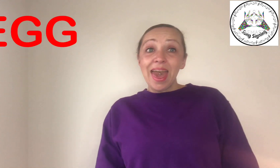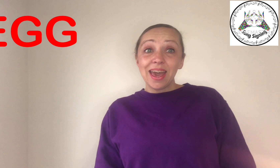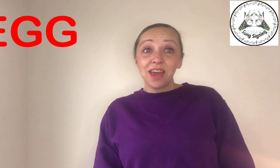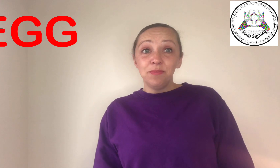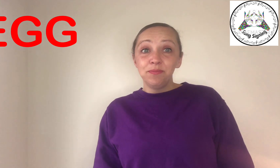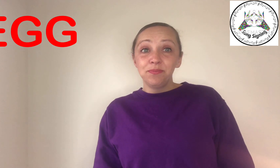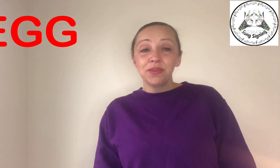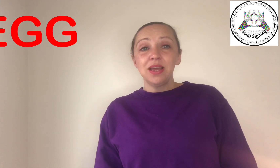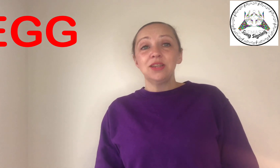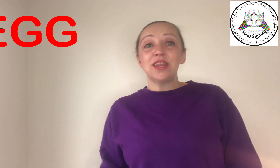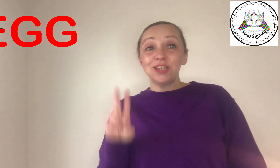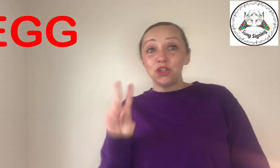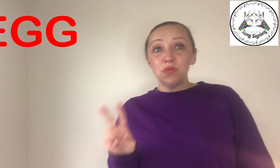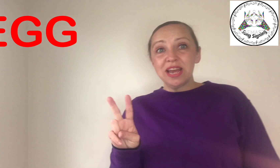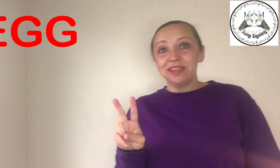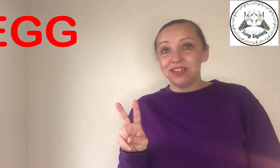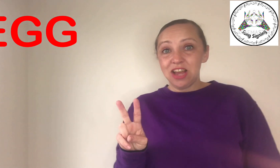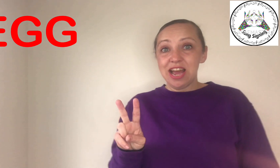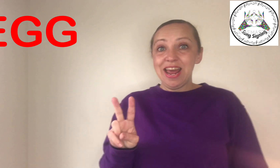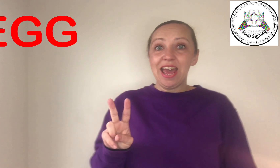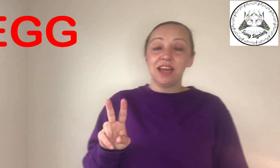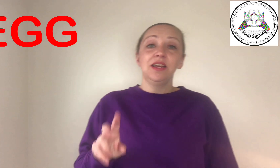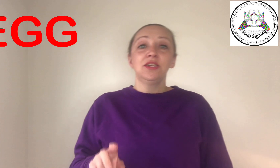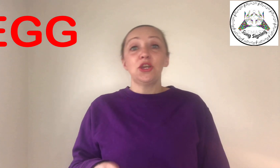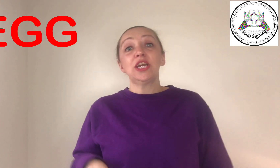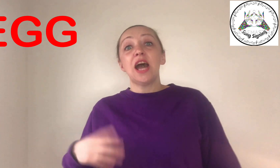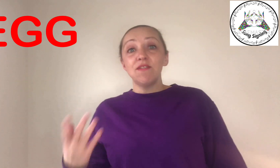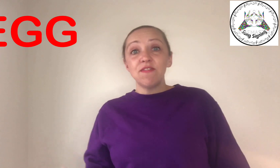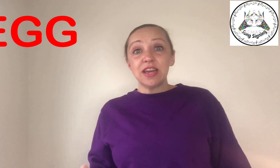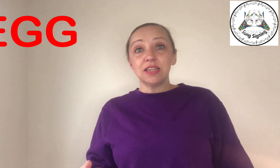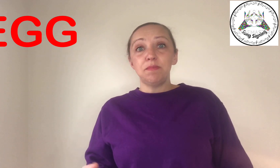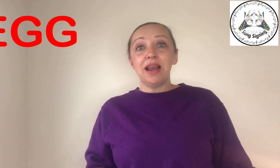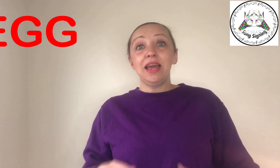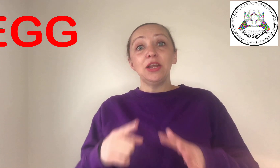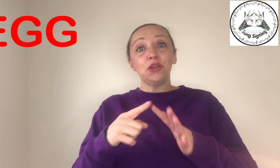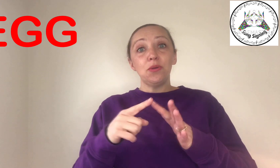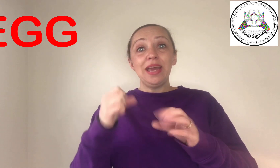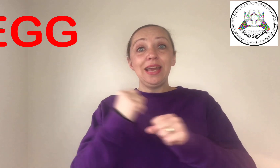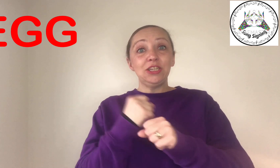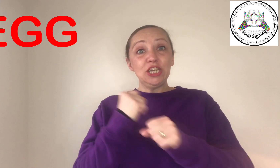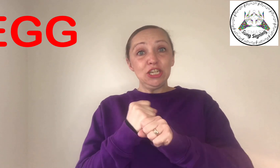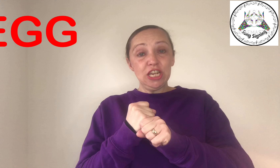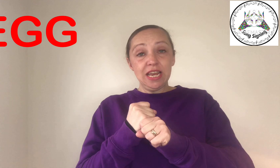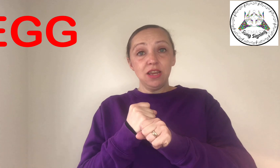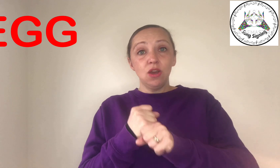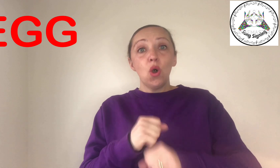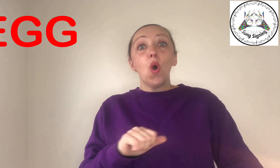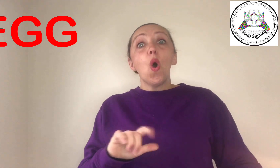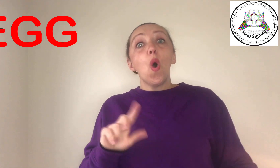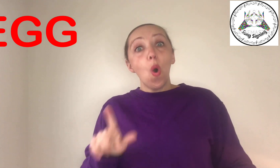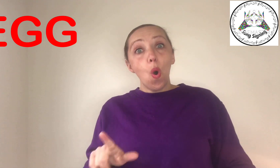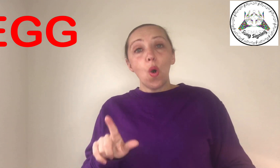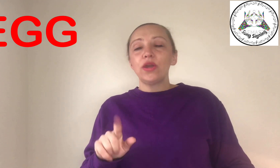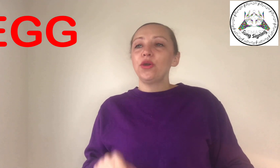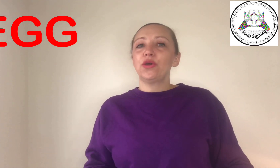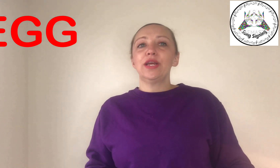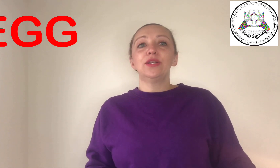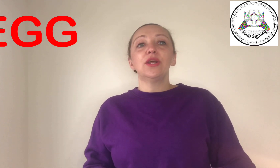Egg. So there's 2 ways to sign egg. So you can either finger spell it and do E-G-G, or you can